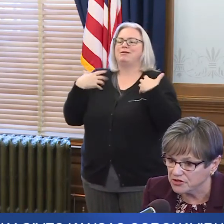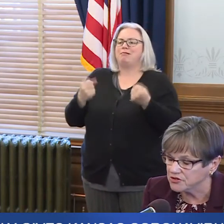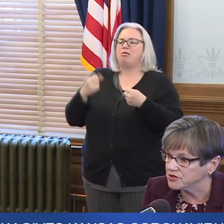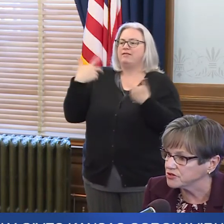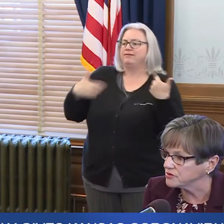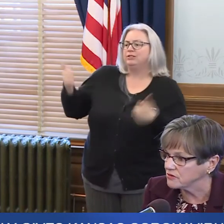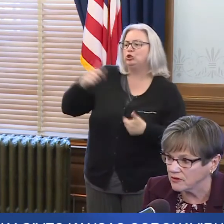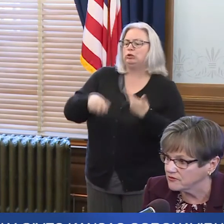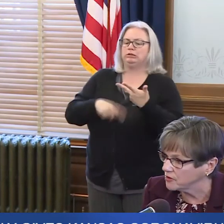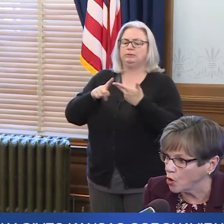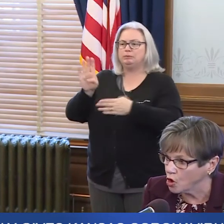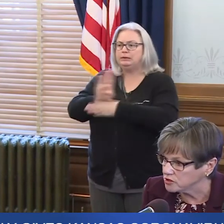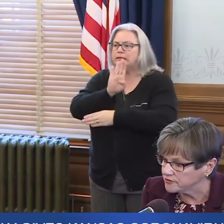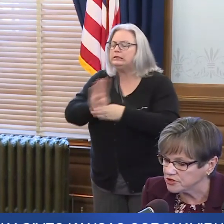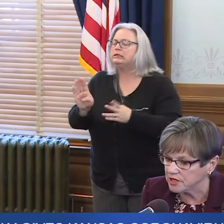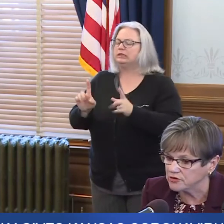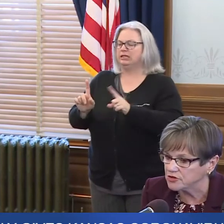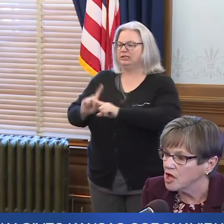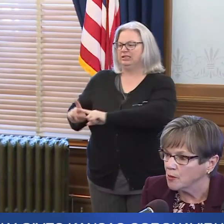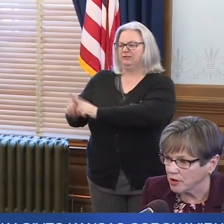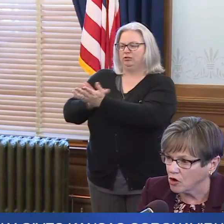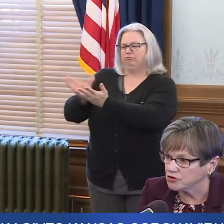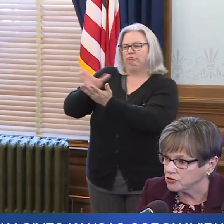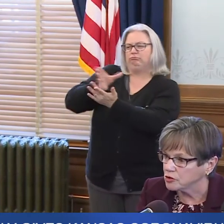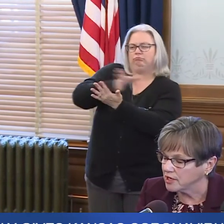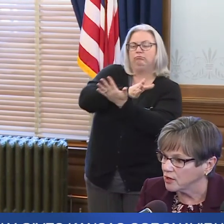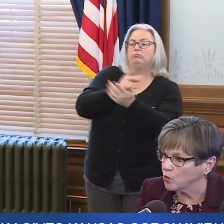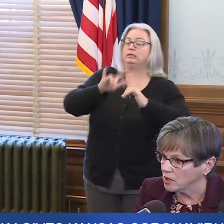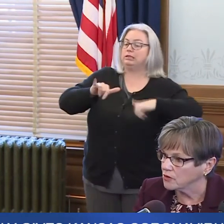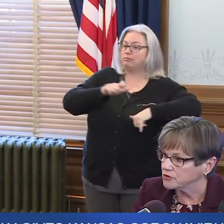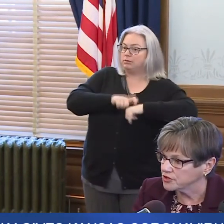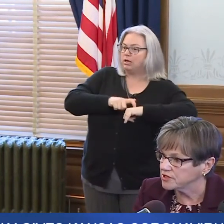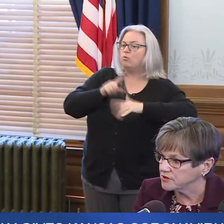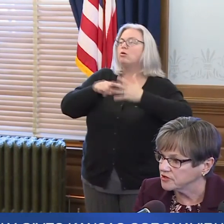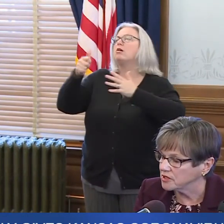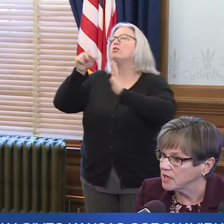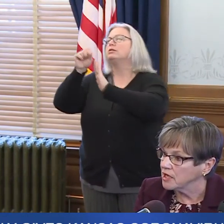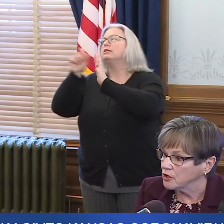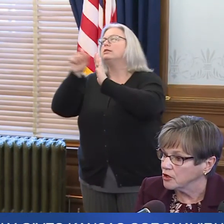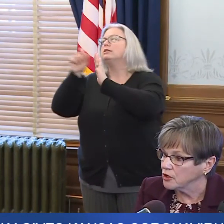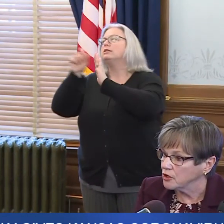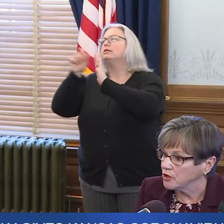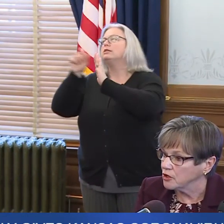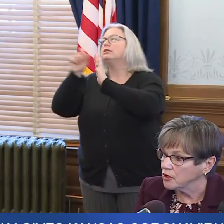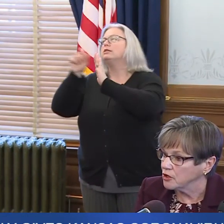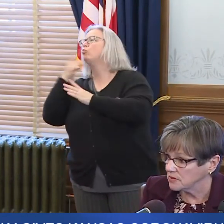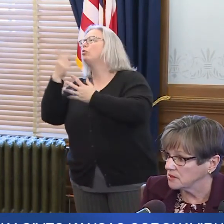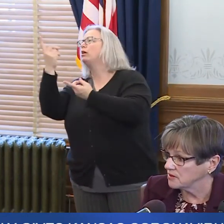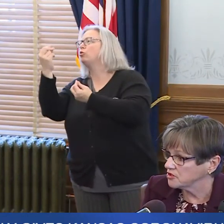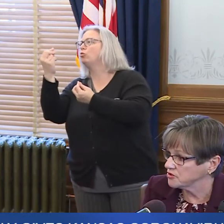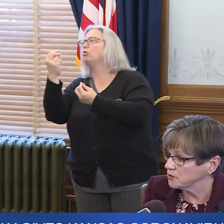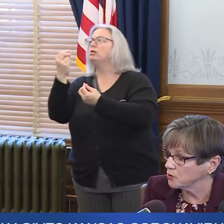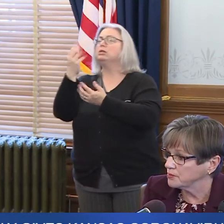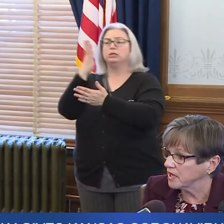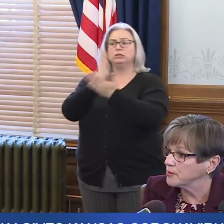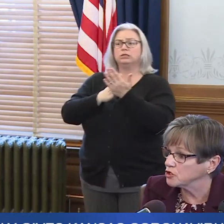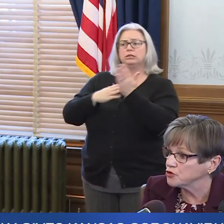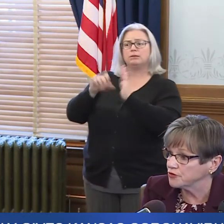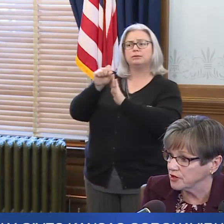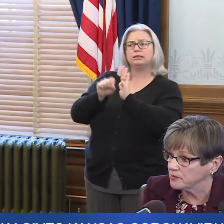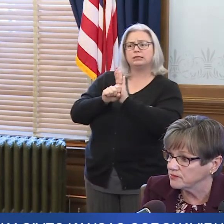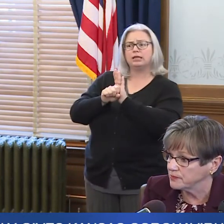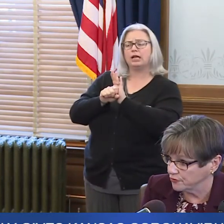of businesses from all different sectors, but also looking at what other states have done. Because some of them, this